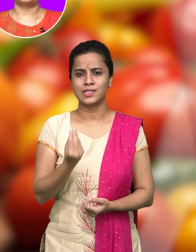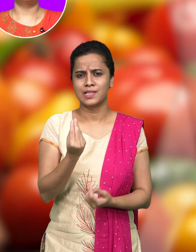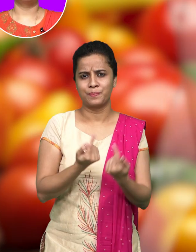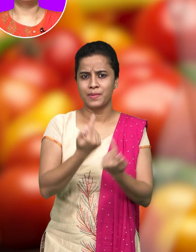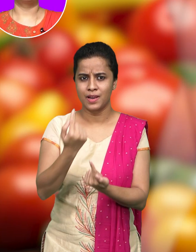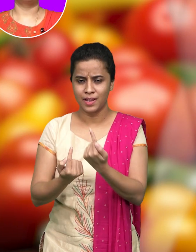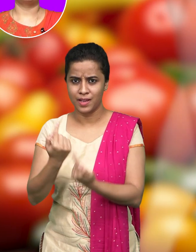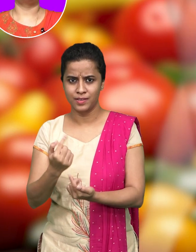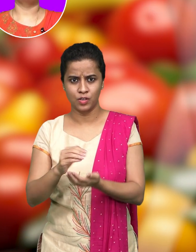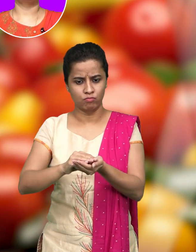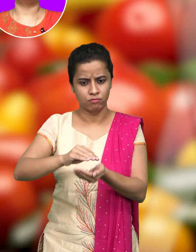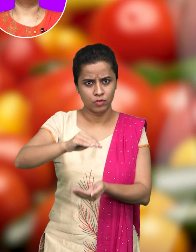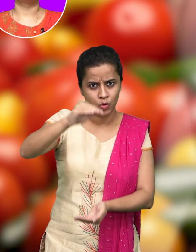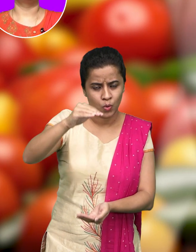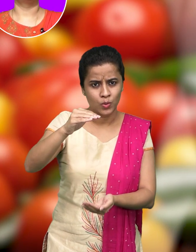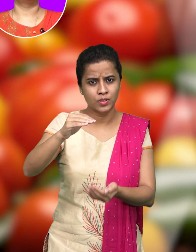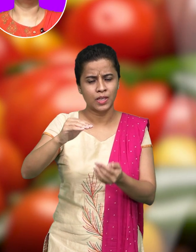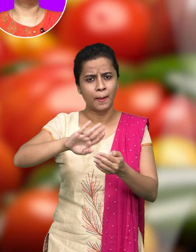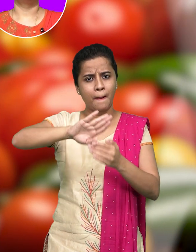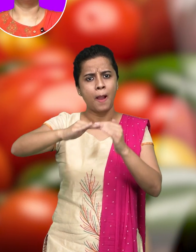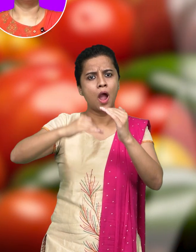Some plants grow on trees.